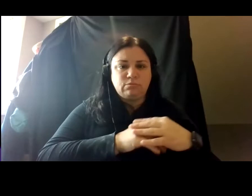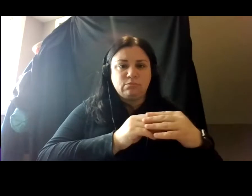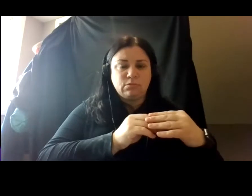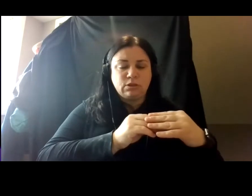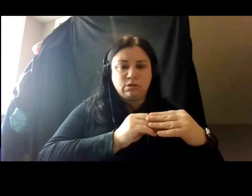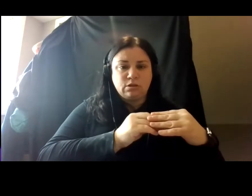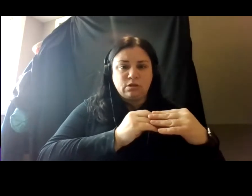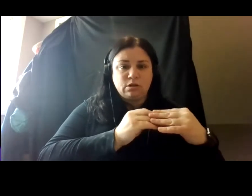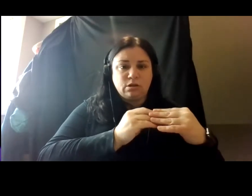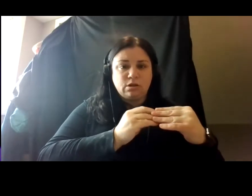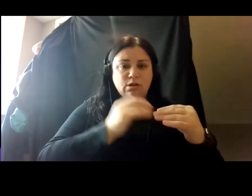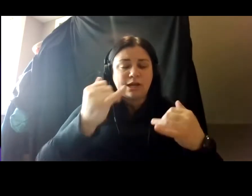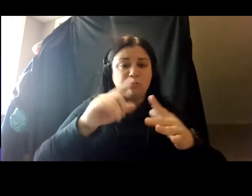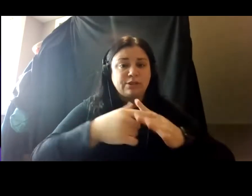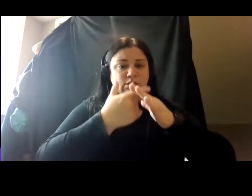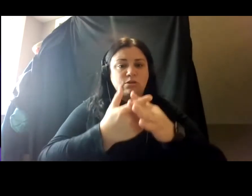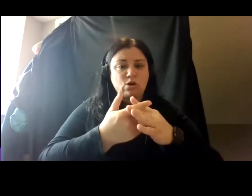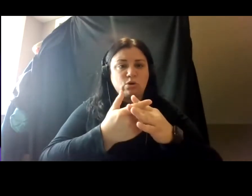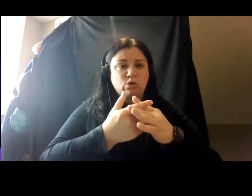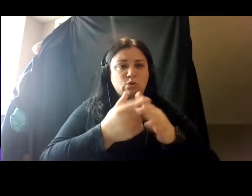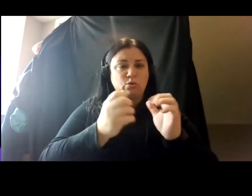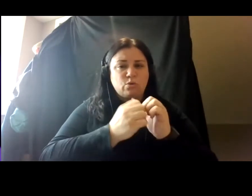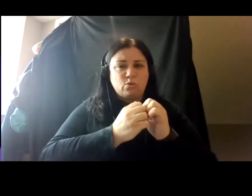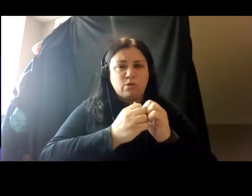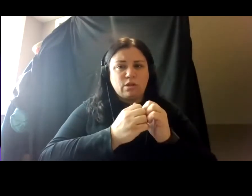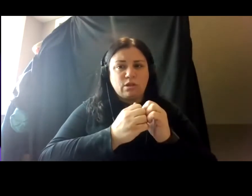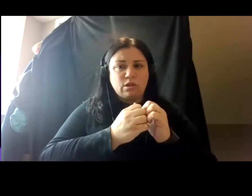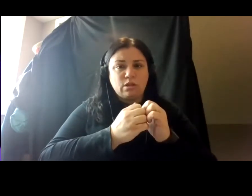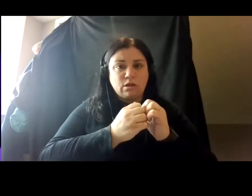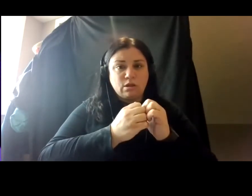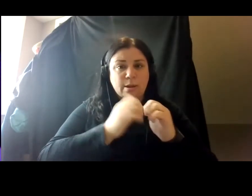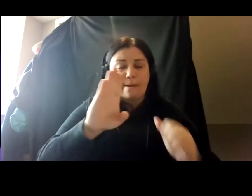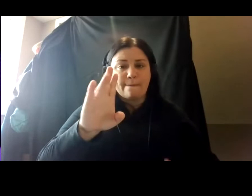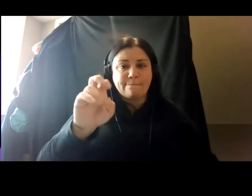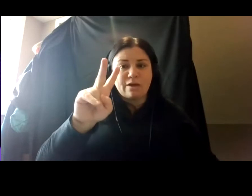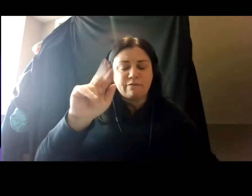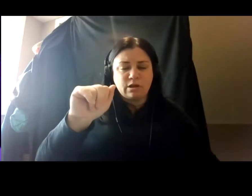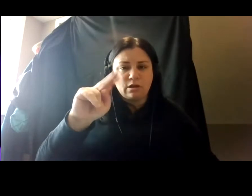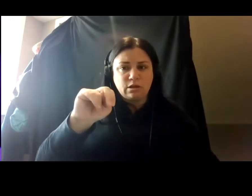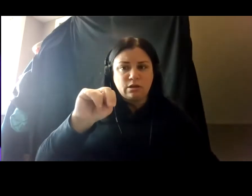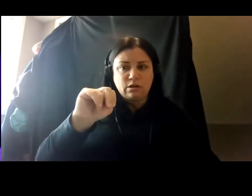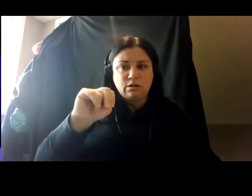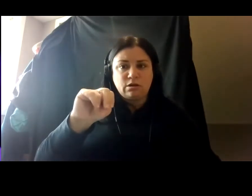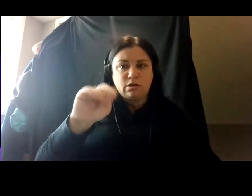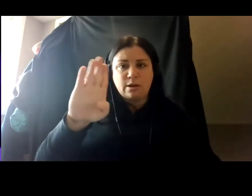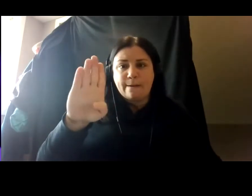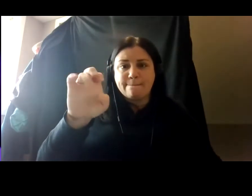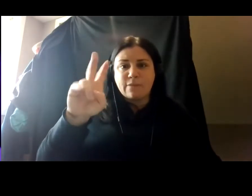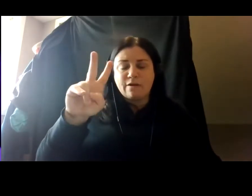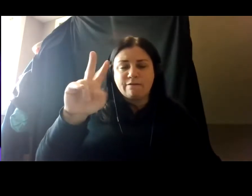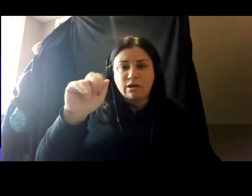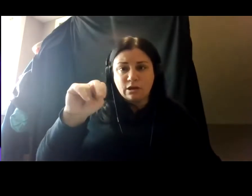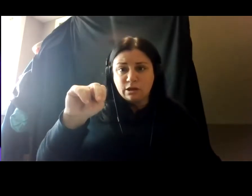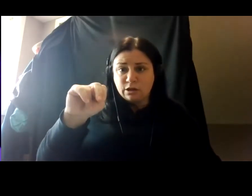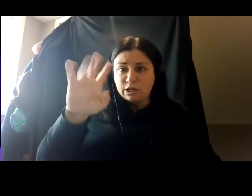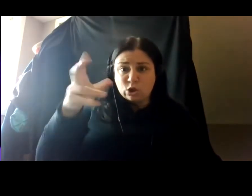Now I'm going to start with we'll start with Bevan. Bevan, are you